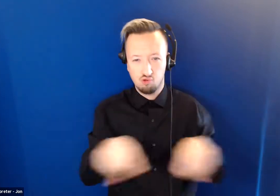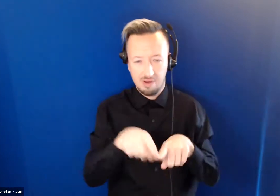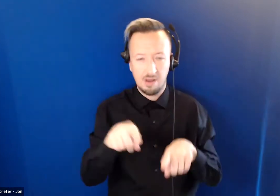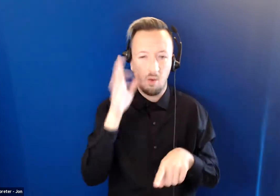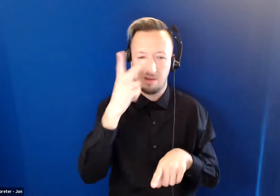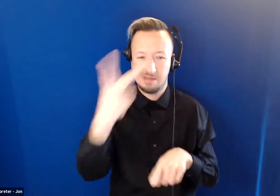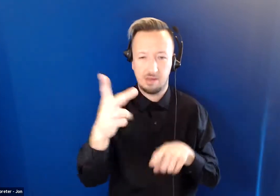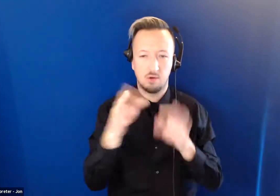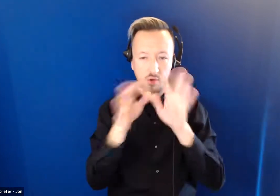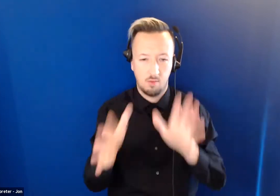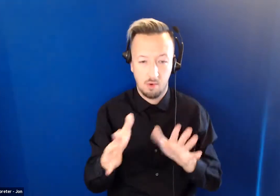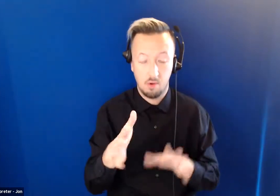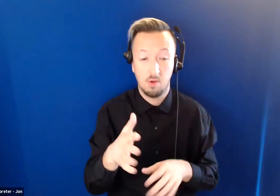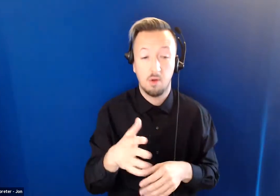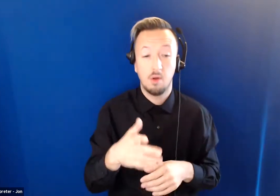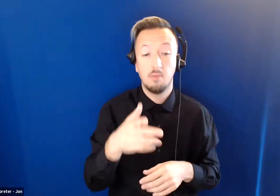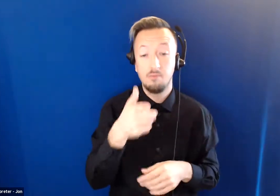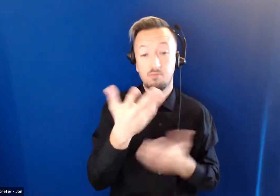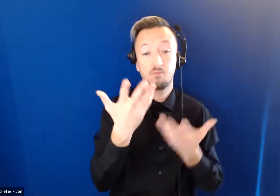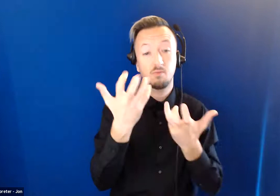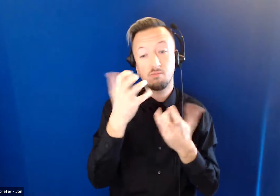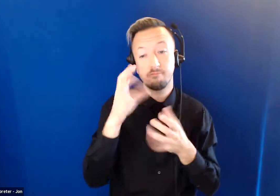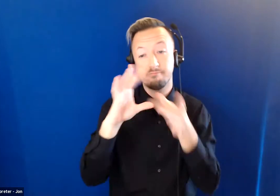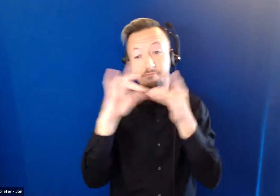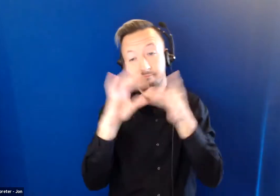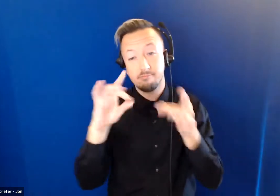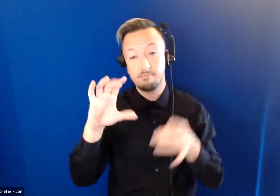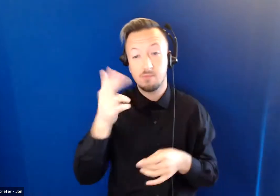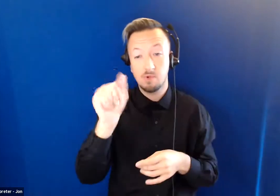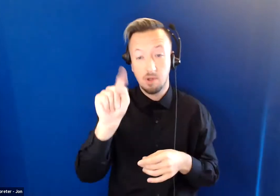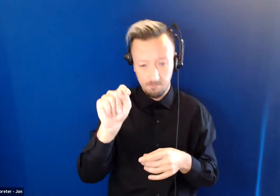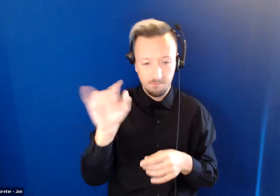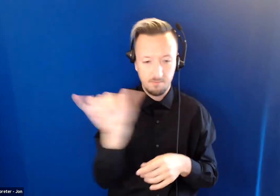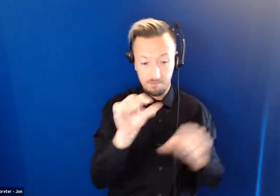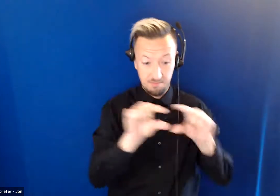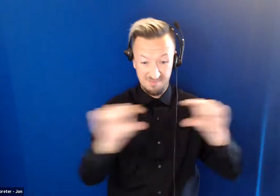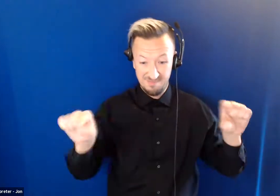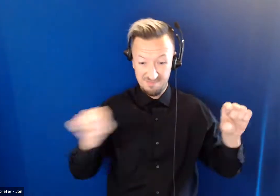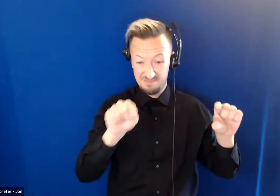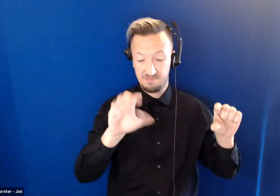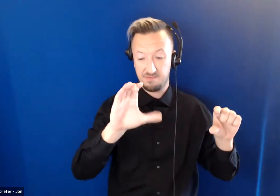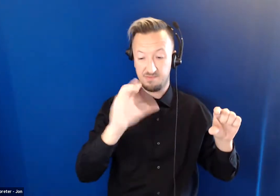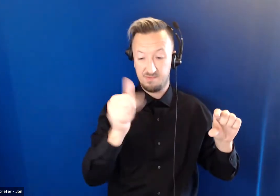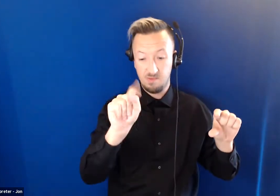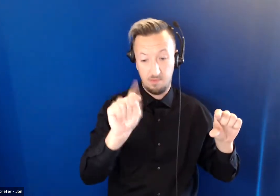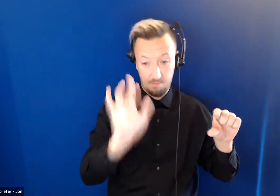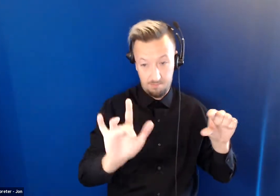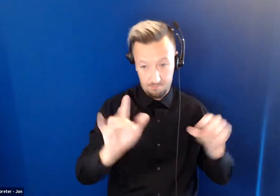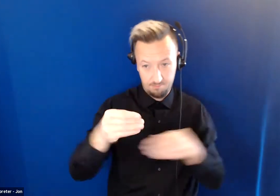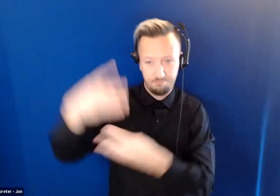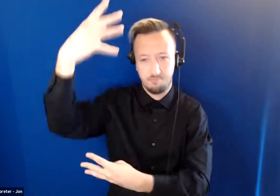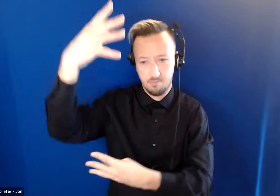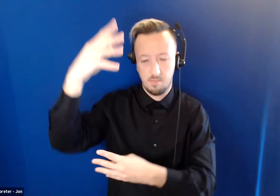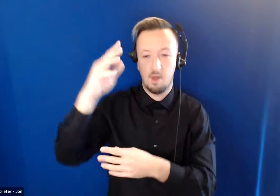To join the chat, please find the word bubble in the same menu bar. Once that is selected, that will allow you to follow along